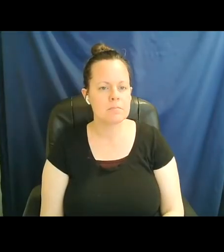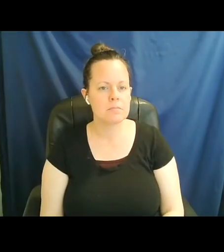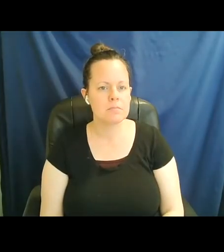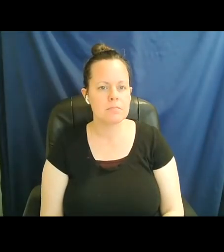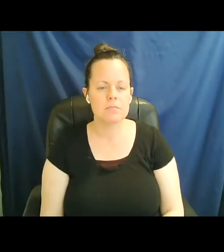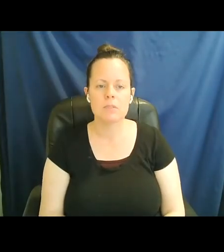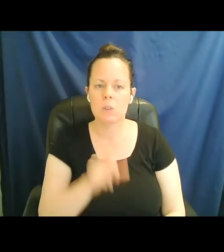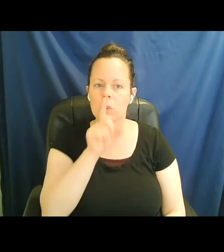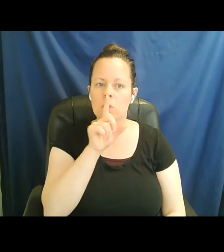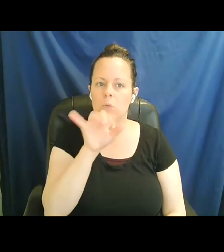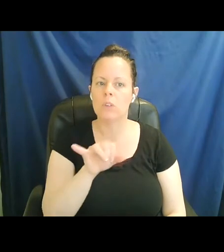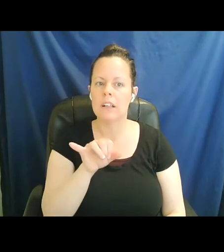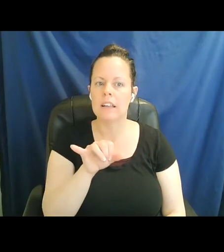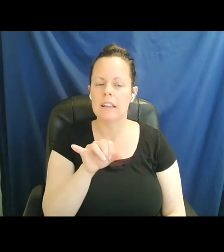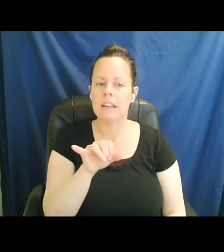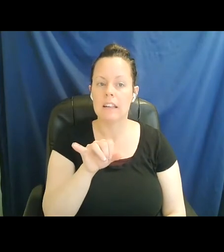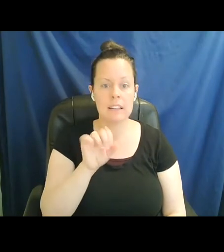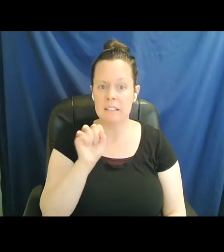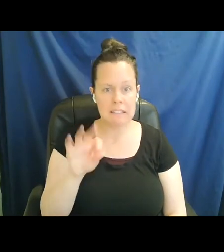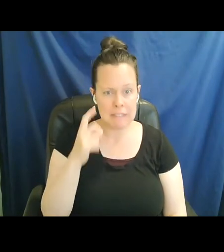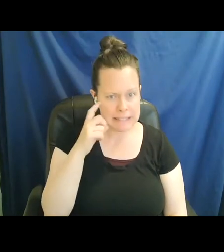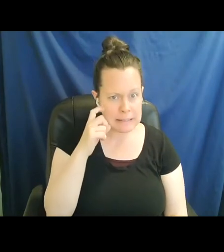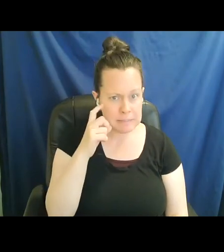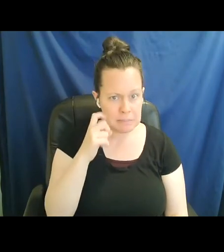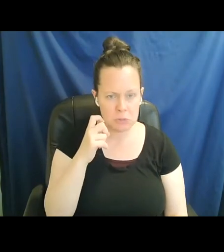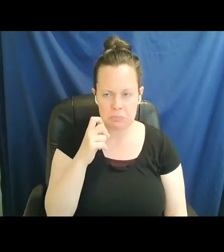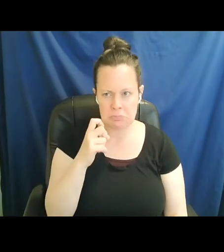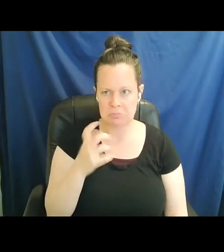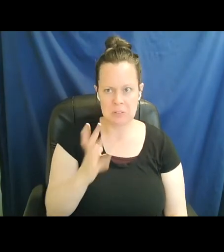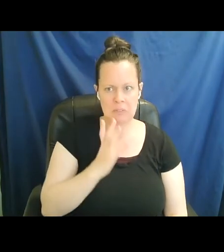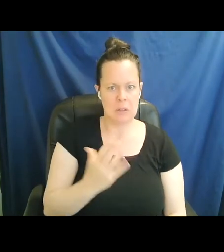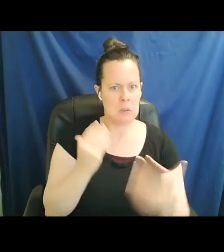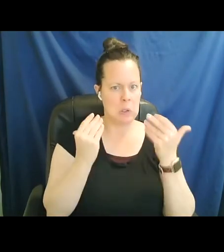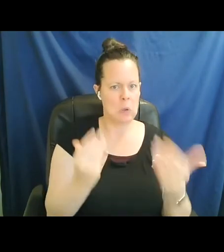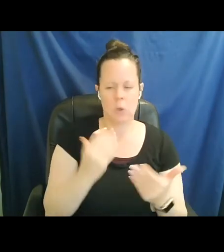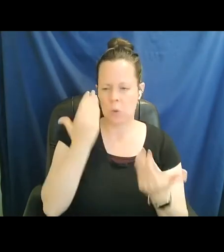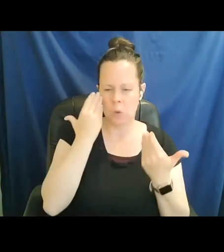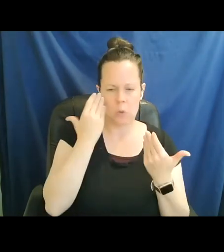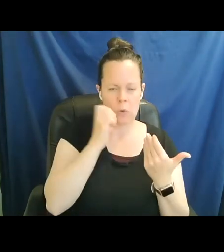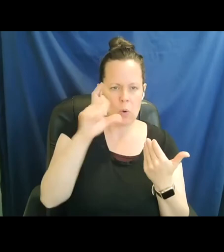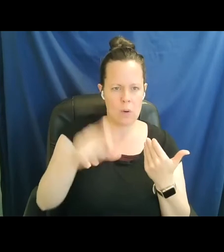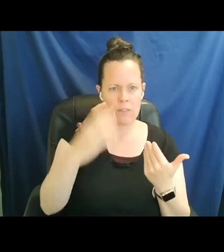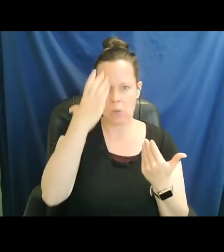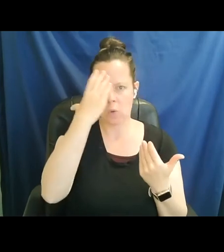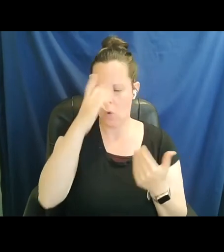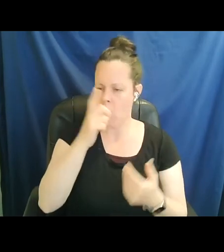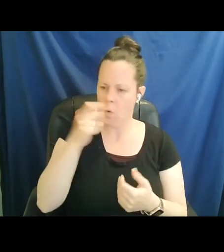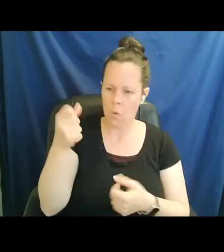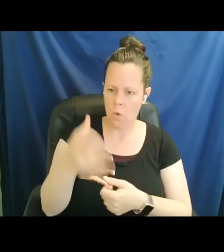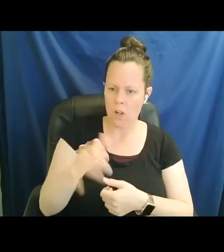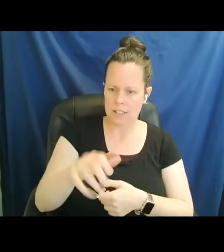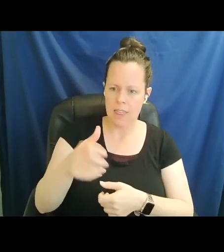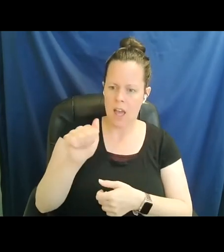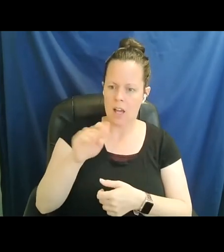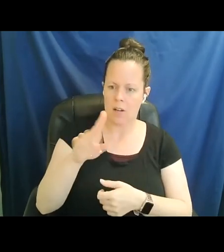Really, you just need suspicion. You don't even have to know who caused the abuse or where the abuse is coming from. If you report